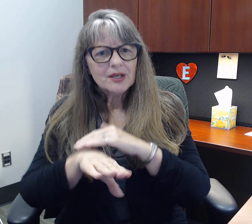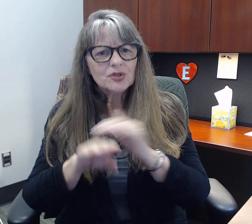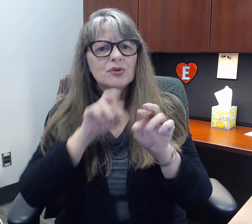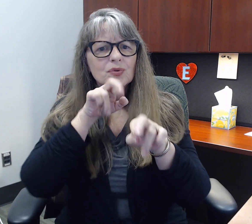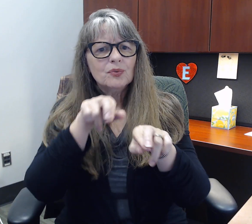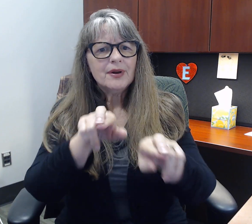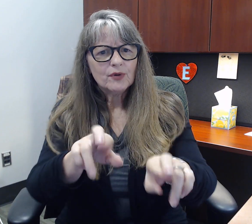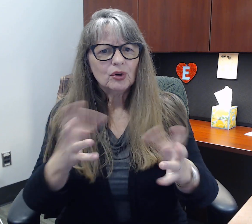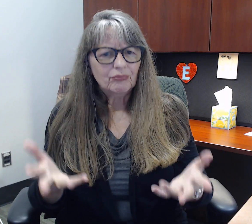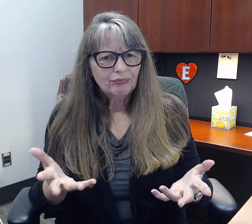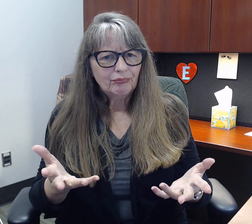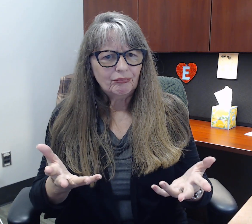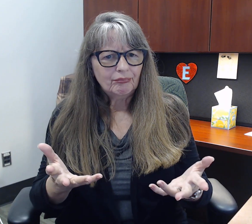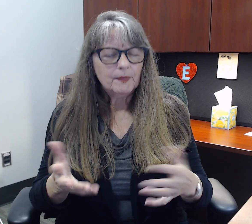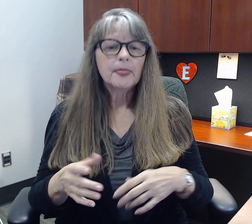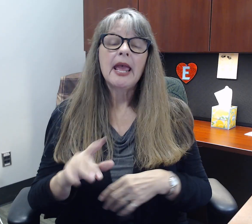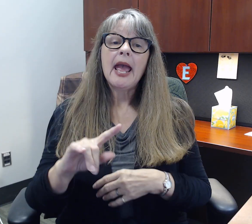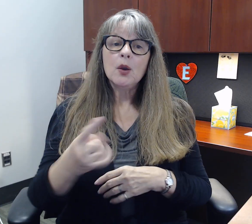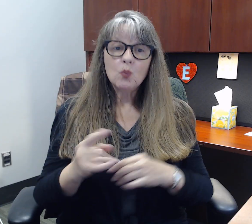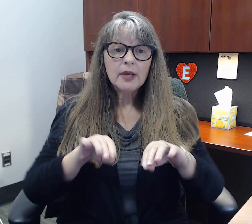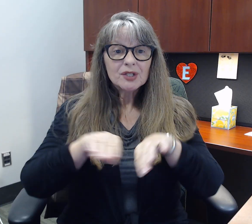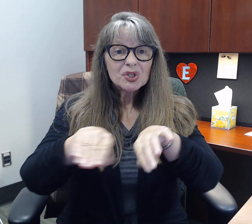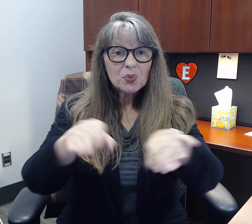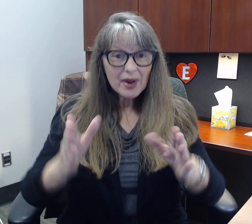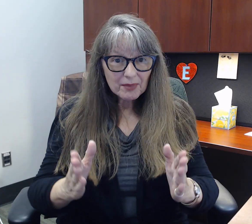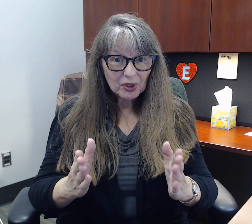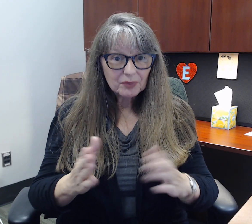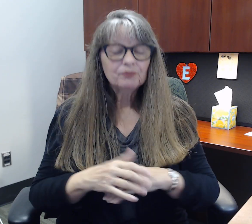into the river. And one swimmer